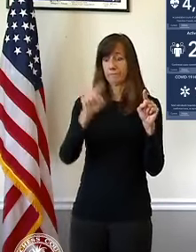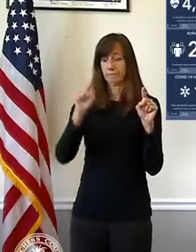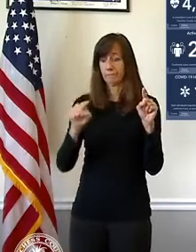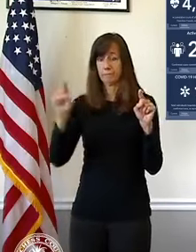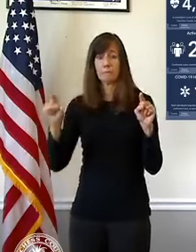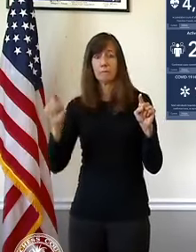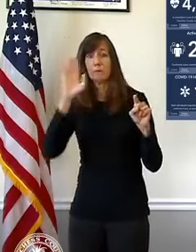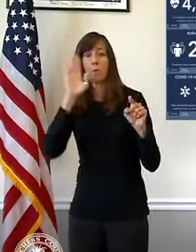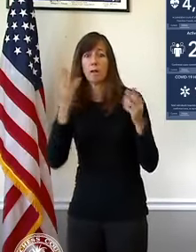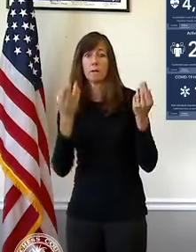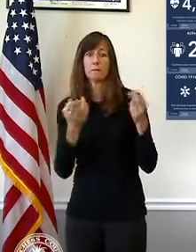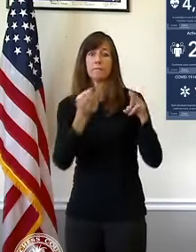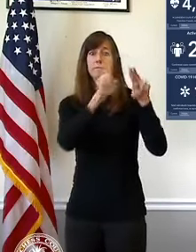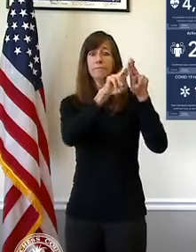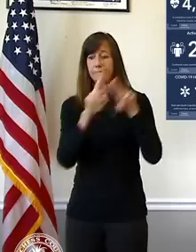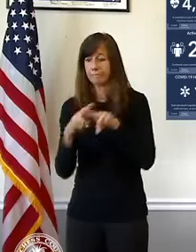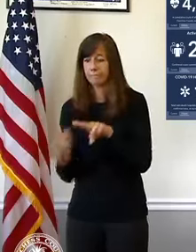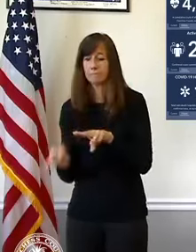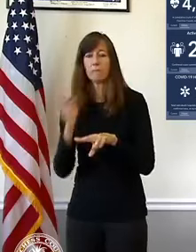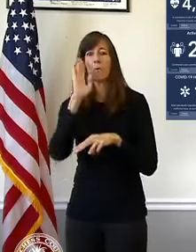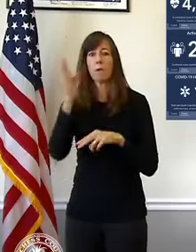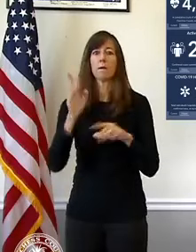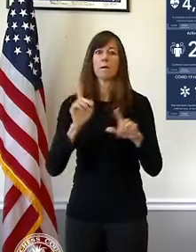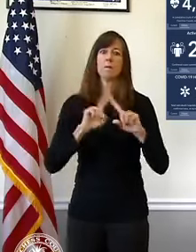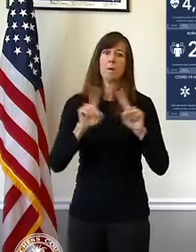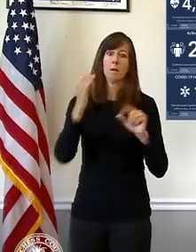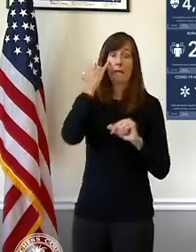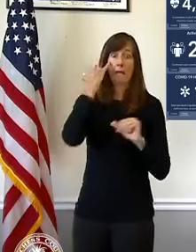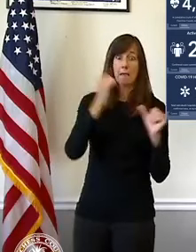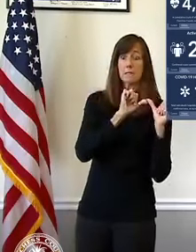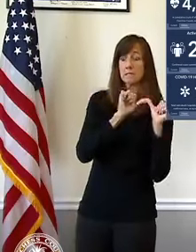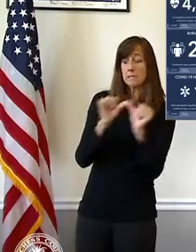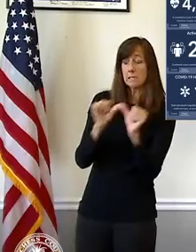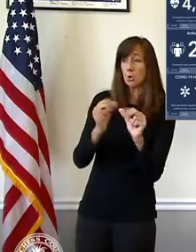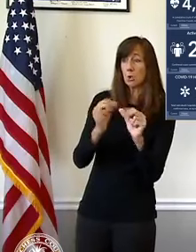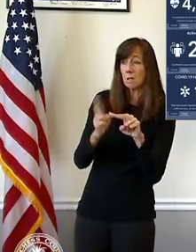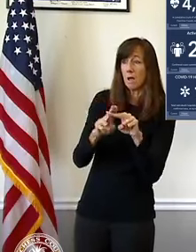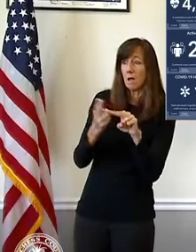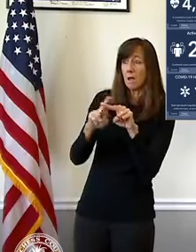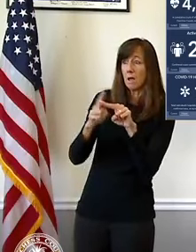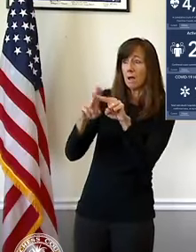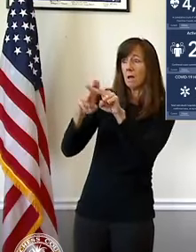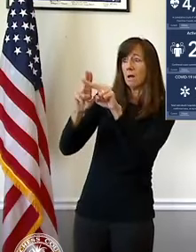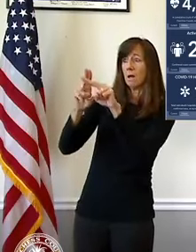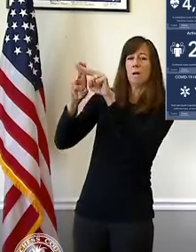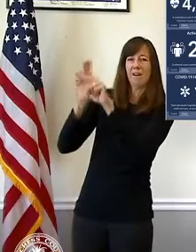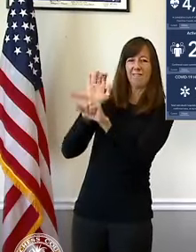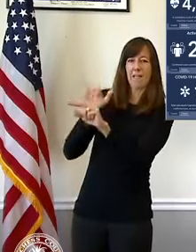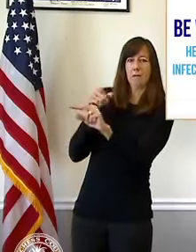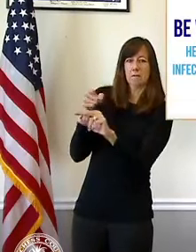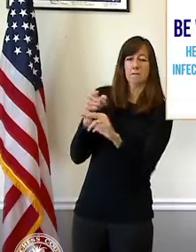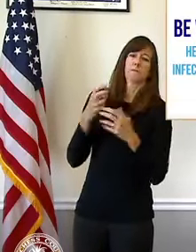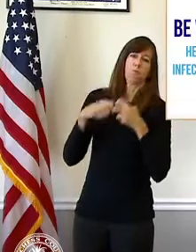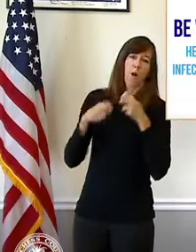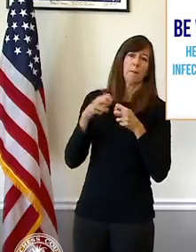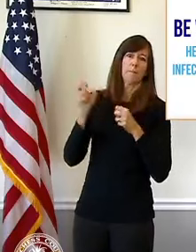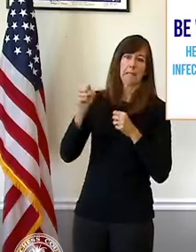most concerned. But in the meantime, we just ask you to remain vigilant. There are still steps that ought to be